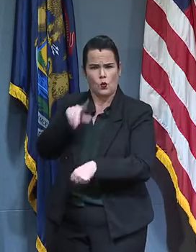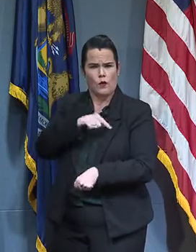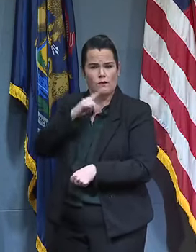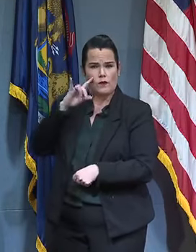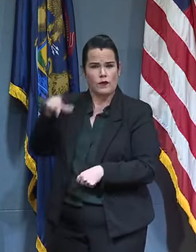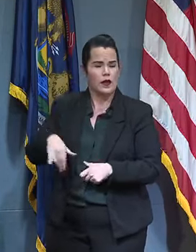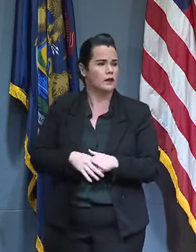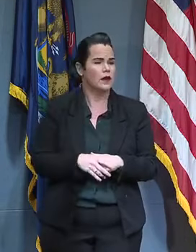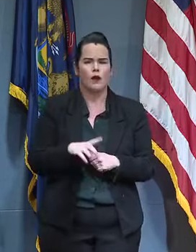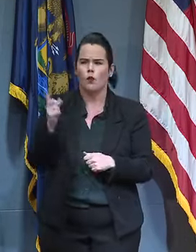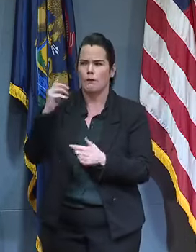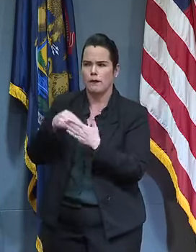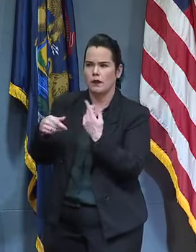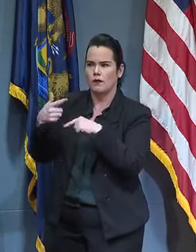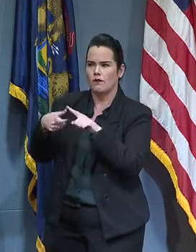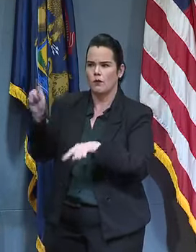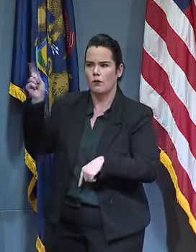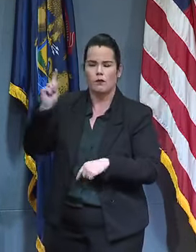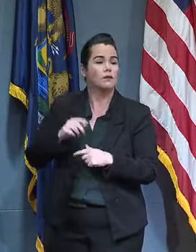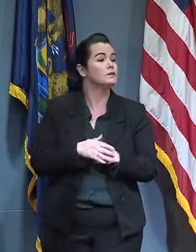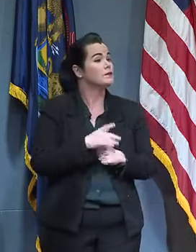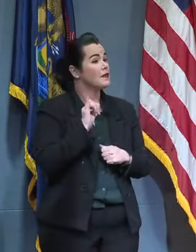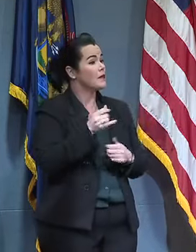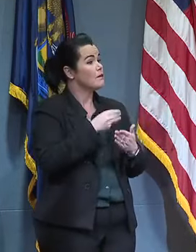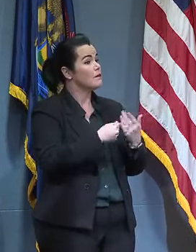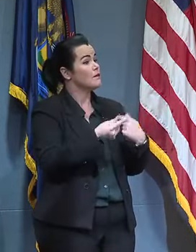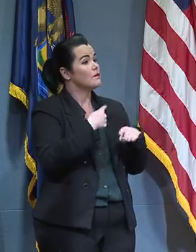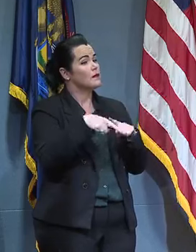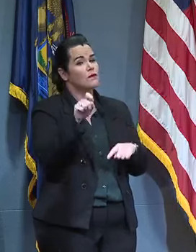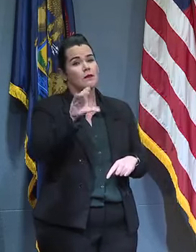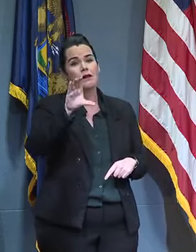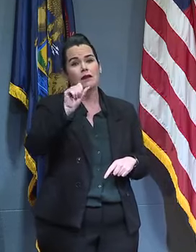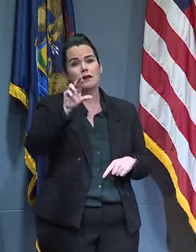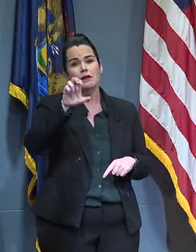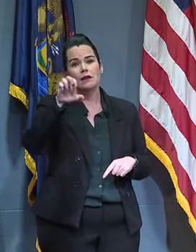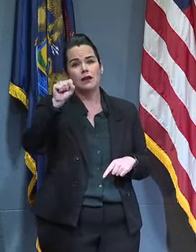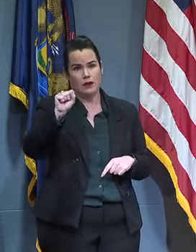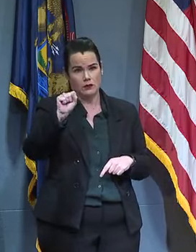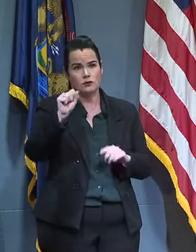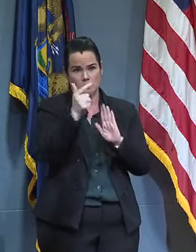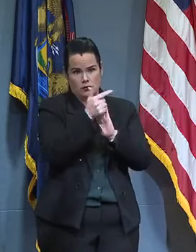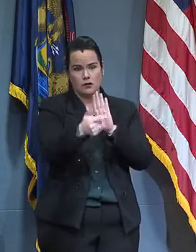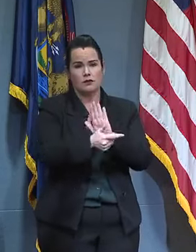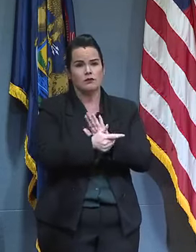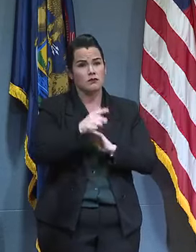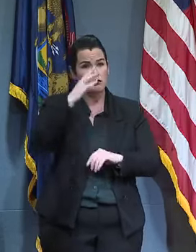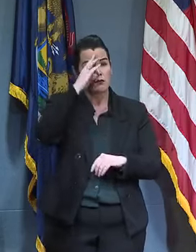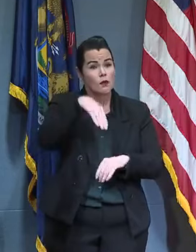it's funded through the CARES Act. We know that after World